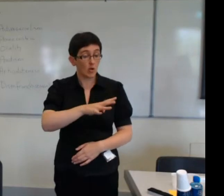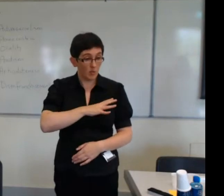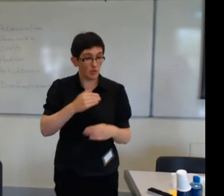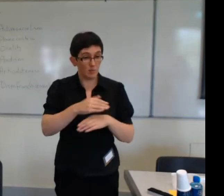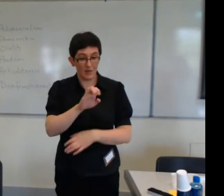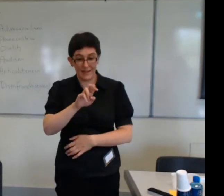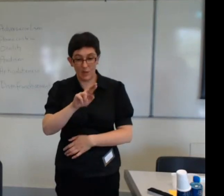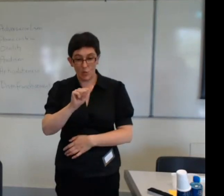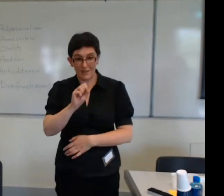Plus programme.